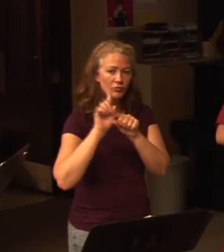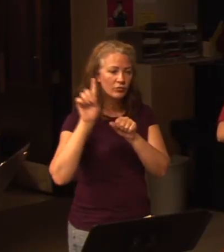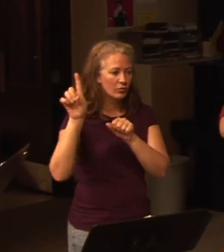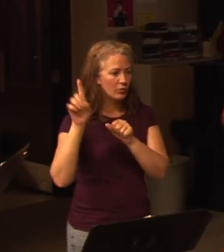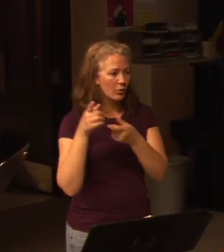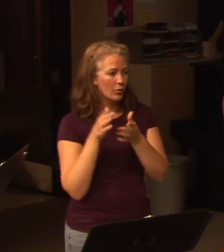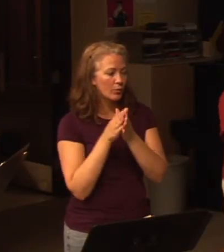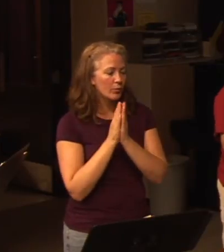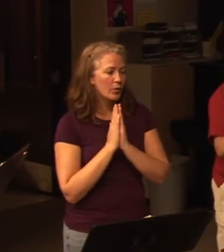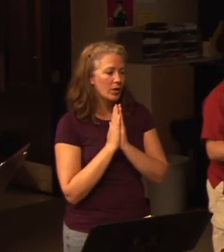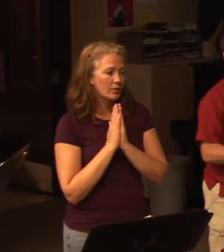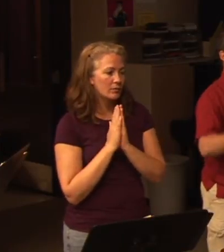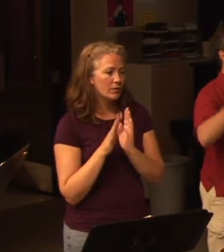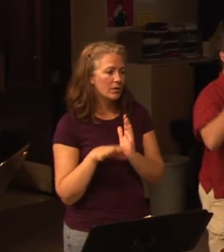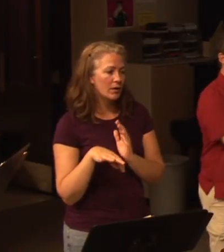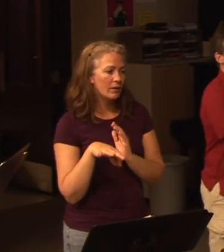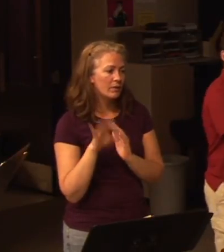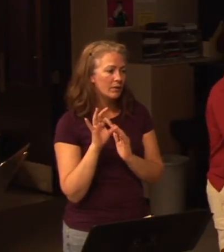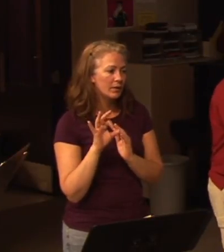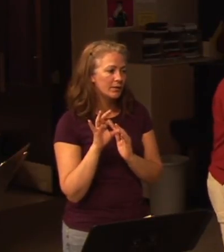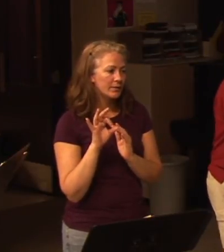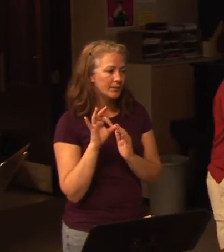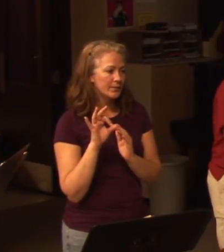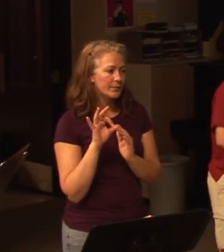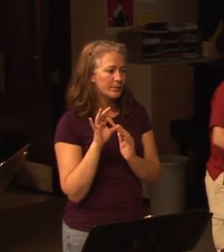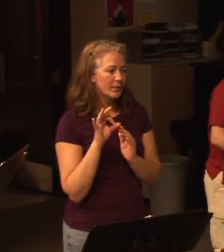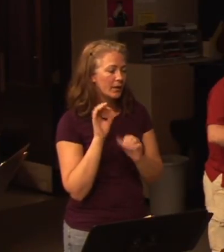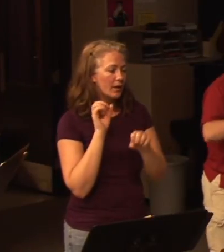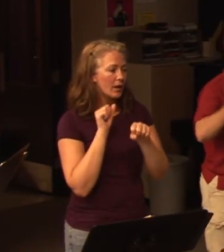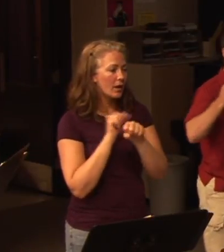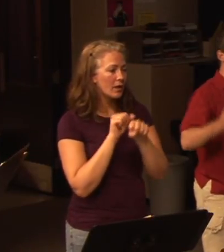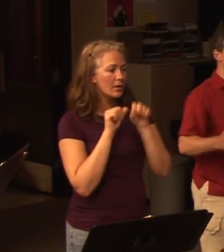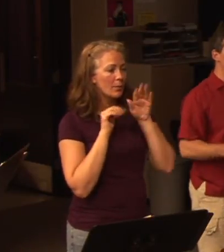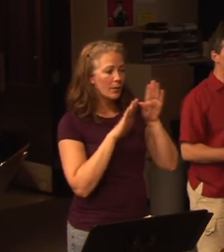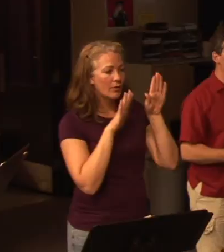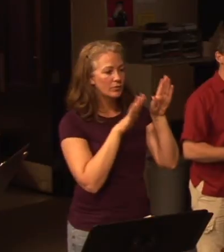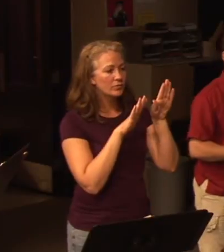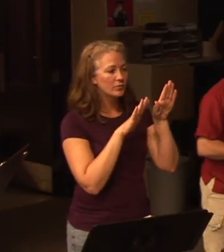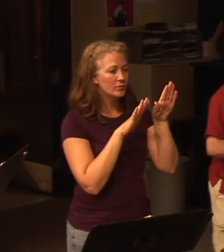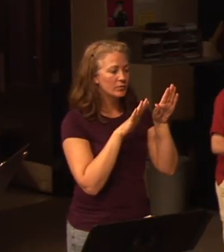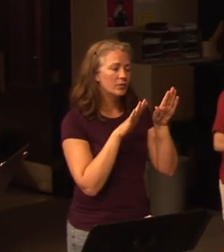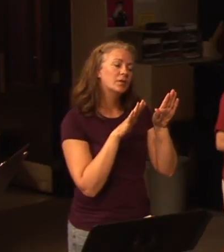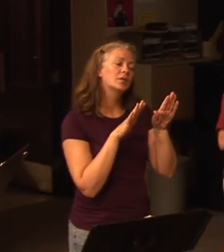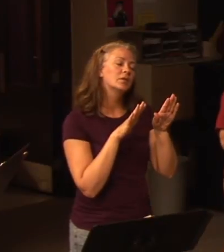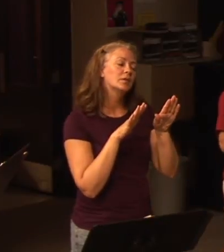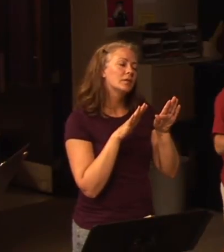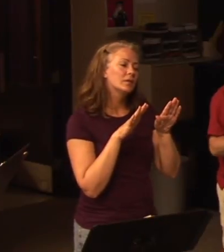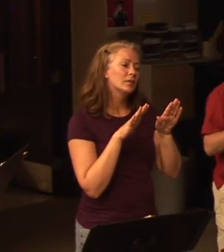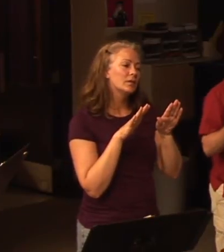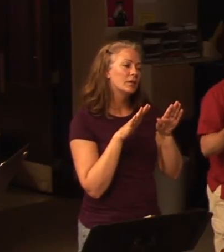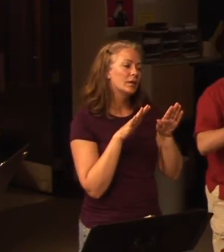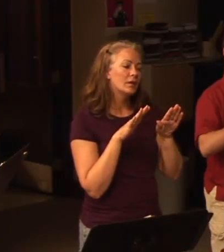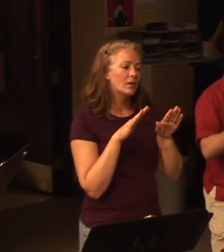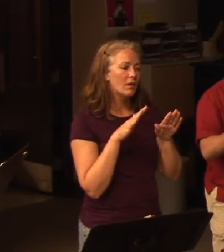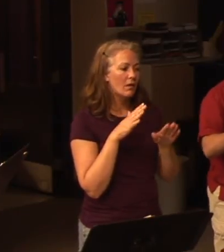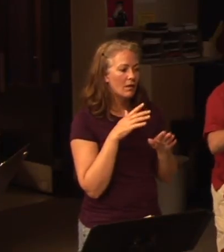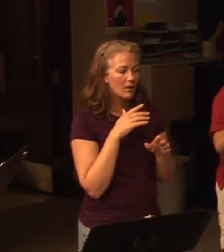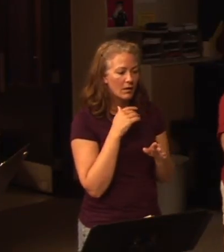him. And they find him on this mountain, and they say, well, you've got to get back down there. Everybody wants you. You know, this is really exciting. You know, we can make money off this